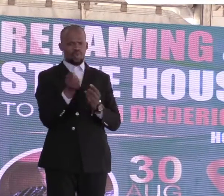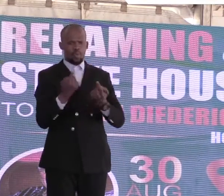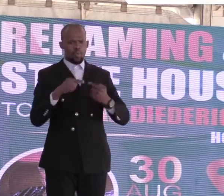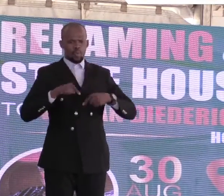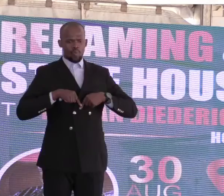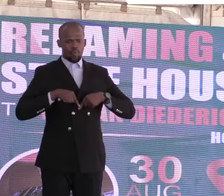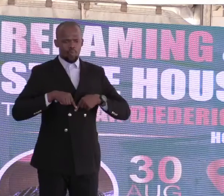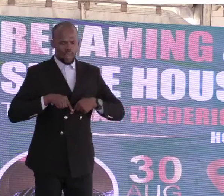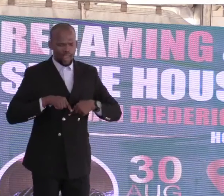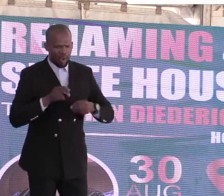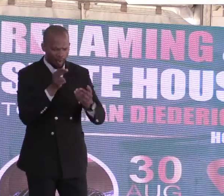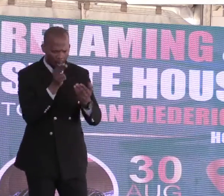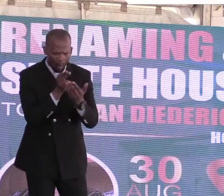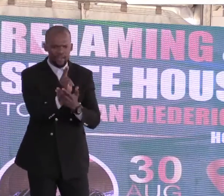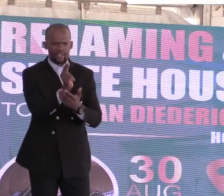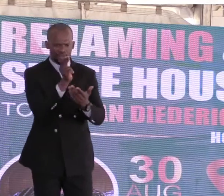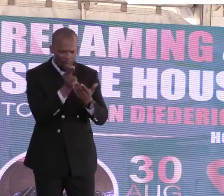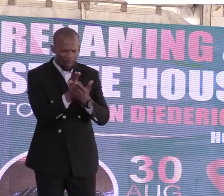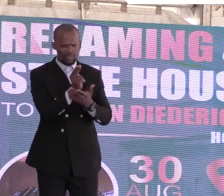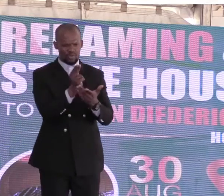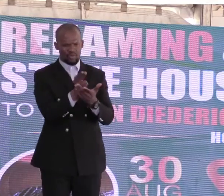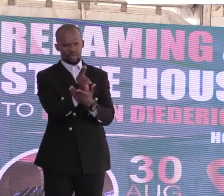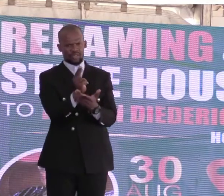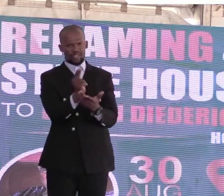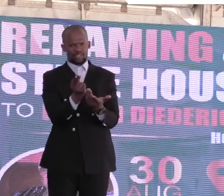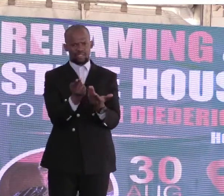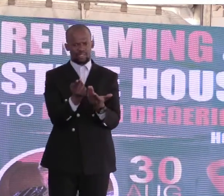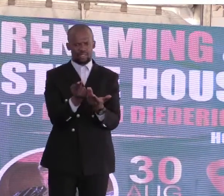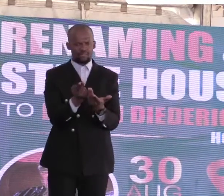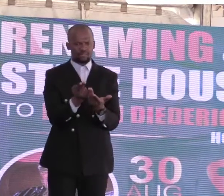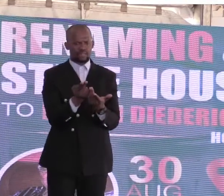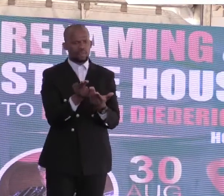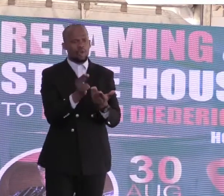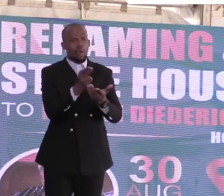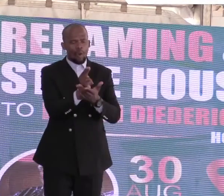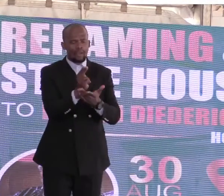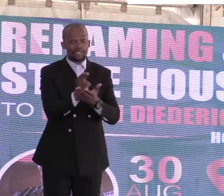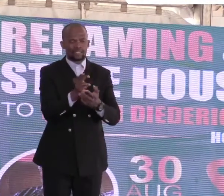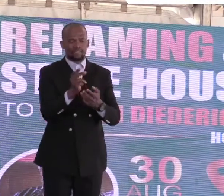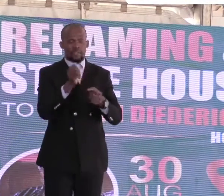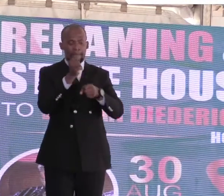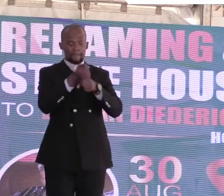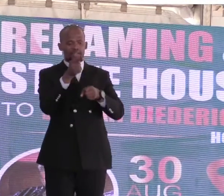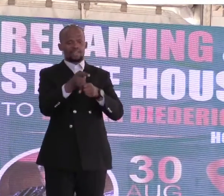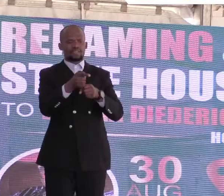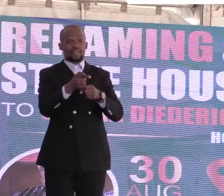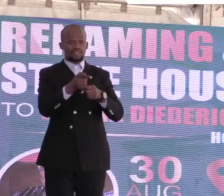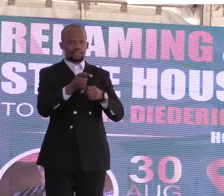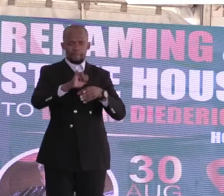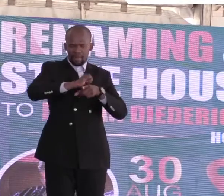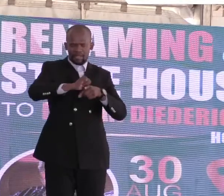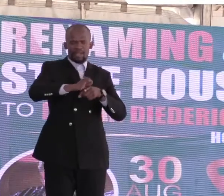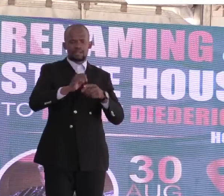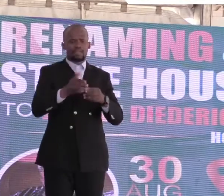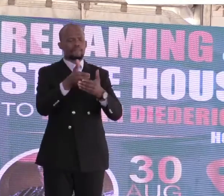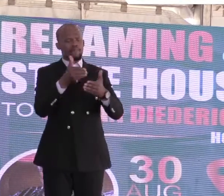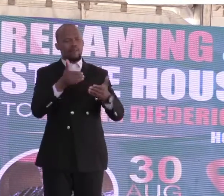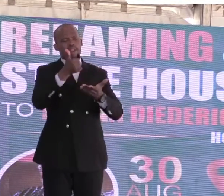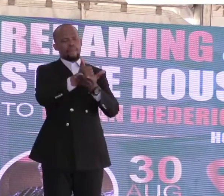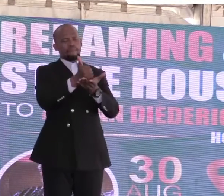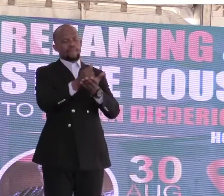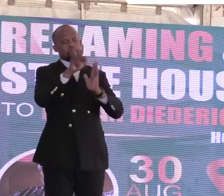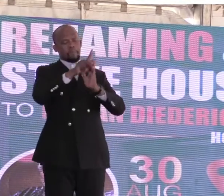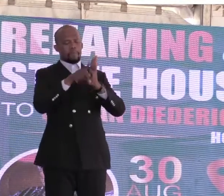are honestly and truly walking the talk on this one. Before I sit down,